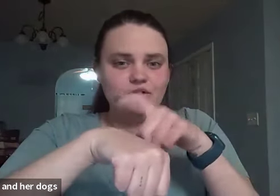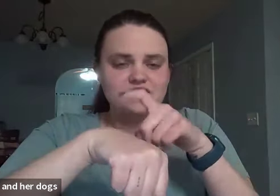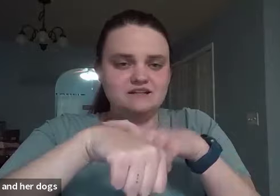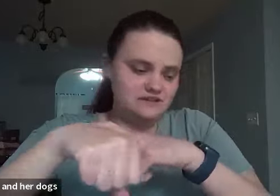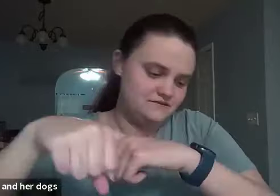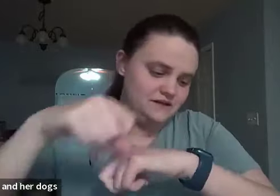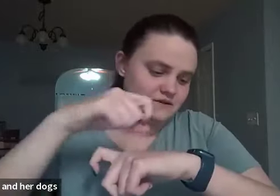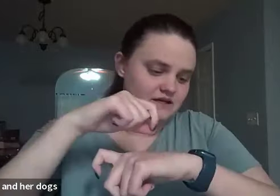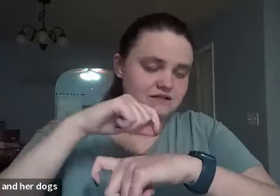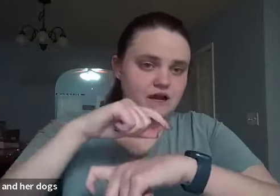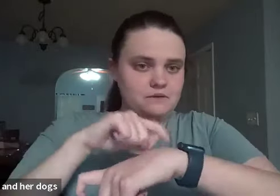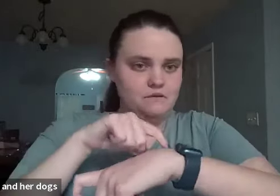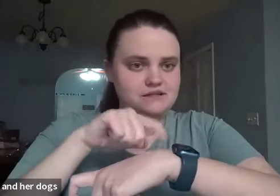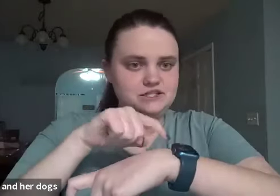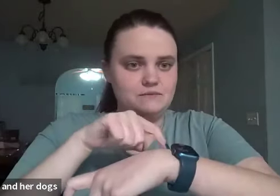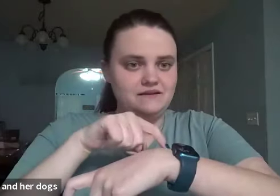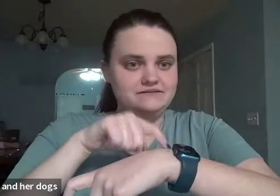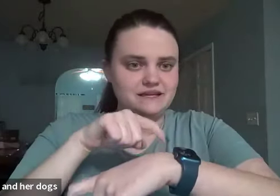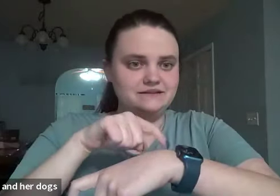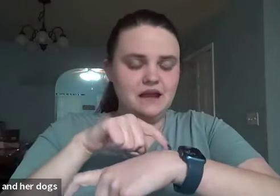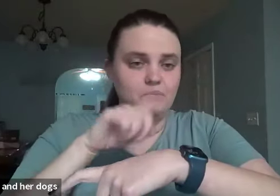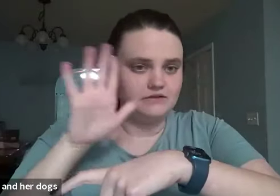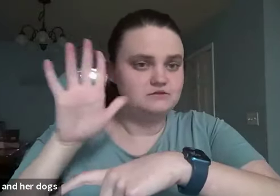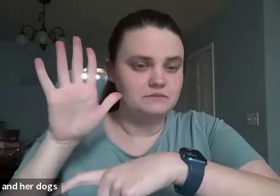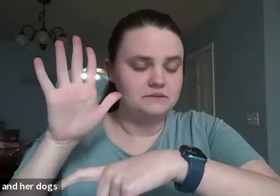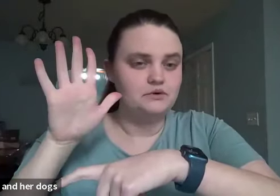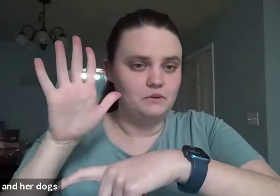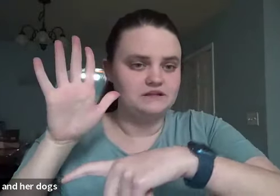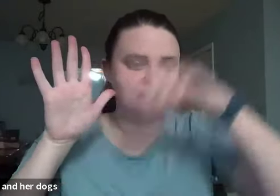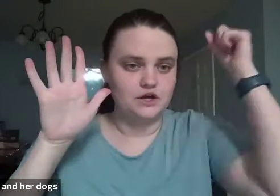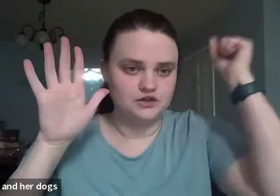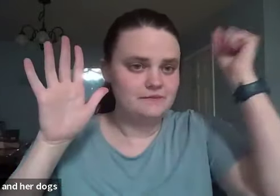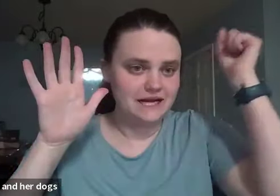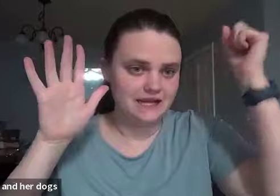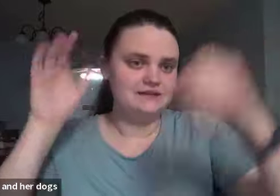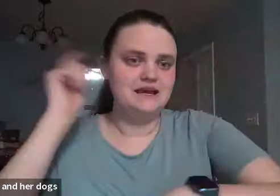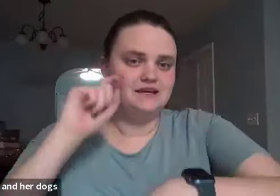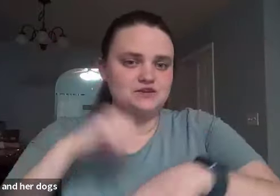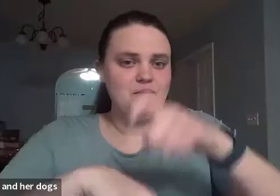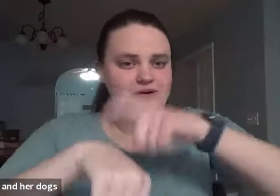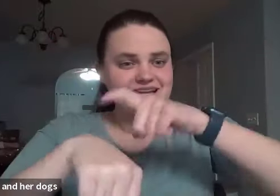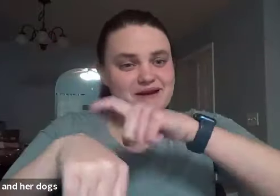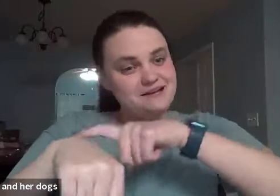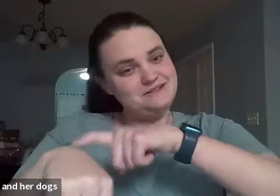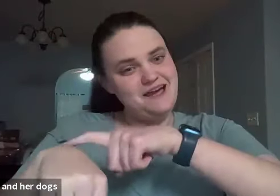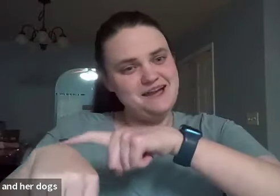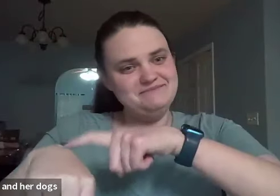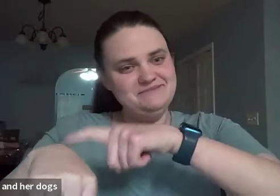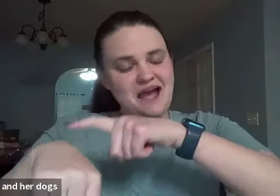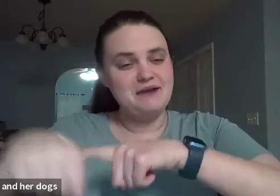Which I do think is funny because I wear my watch on my left hand. I'm one of those weird people who wears it on her dominant hand. So I'm always like, when I go time,